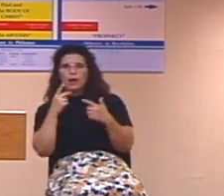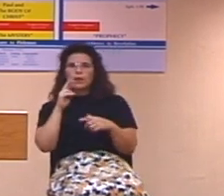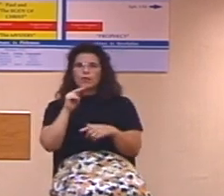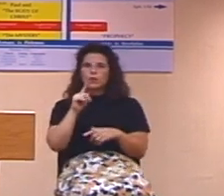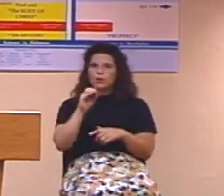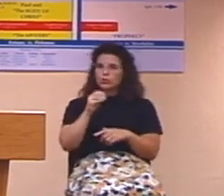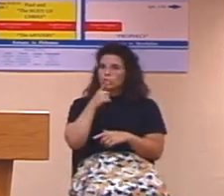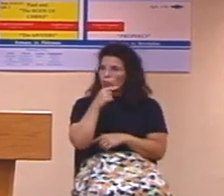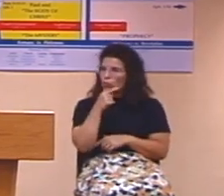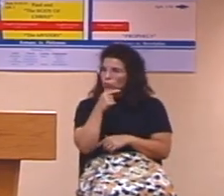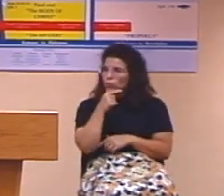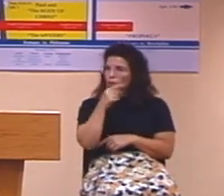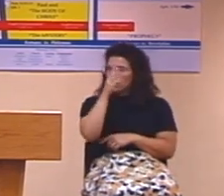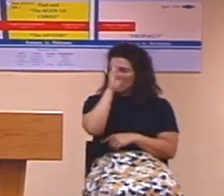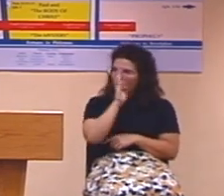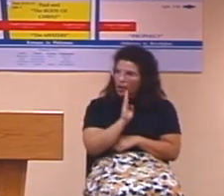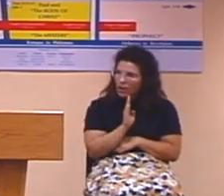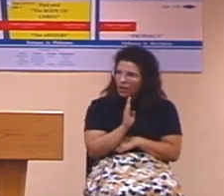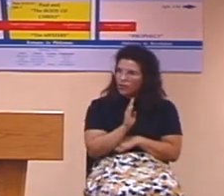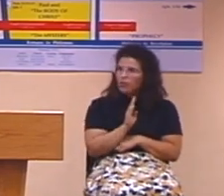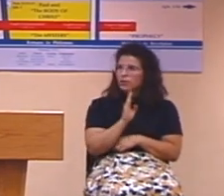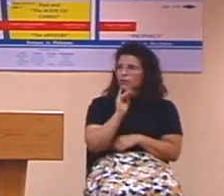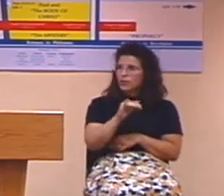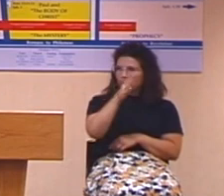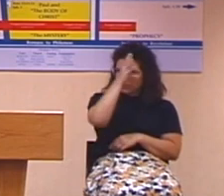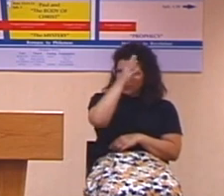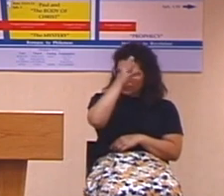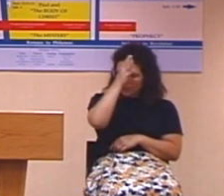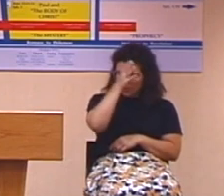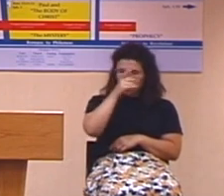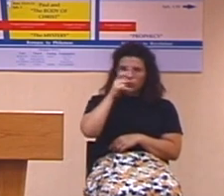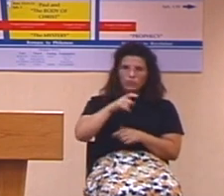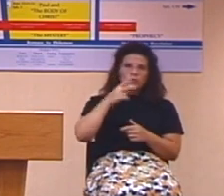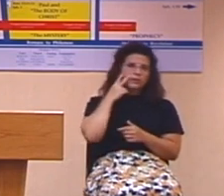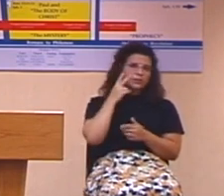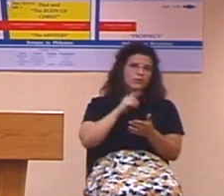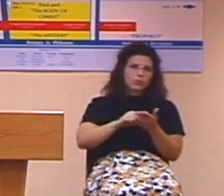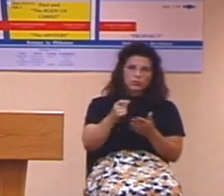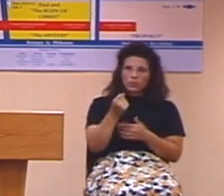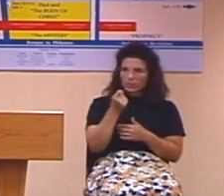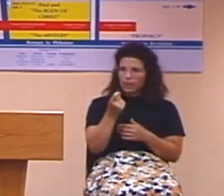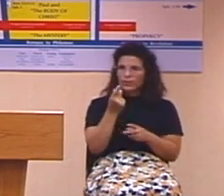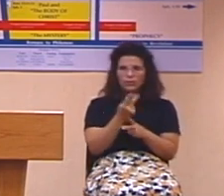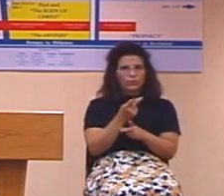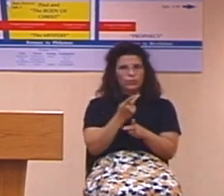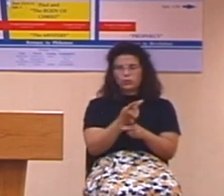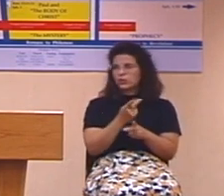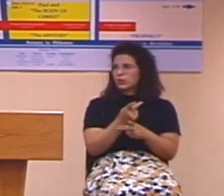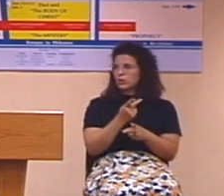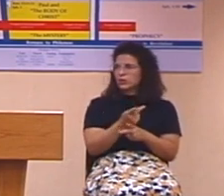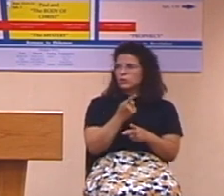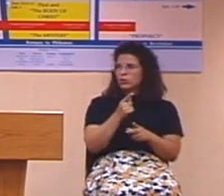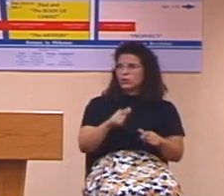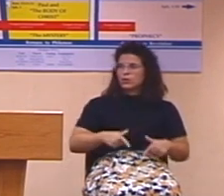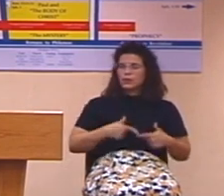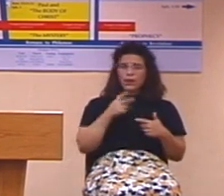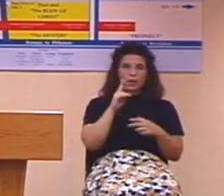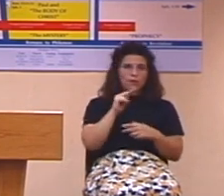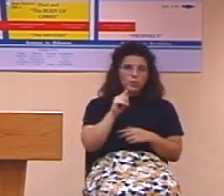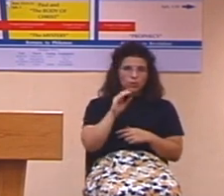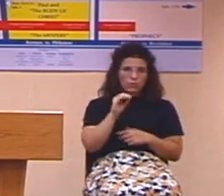who? God. That's the Father. You got to look at verse 11 a little careful. You're alive unto